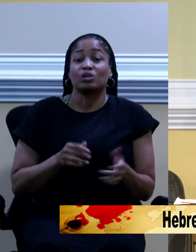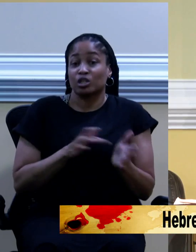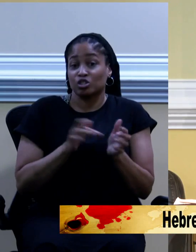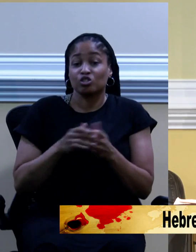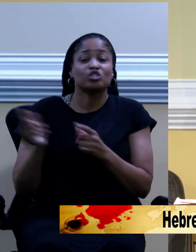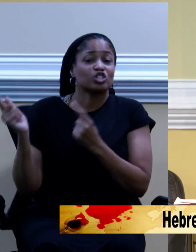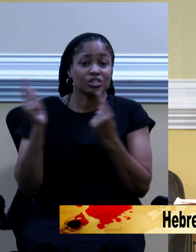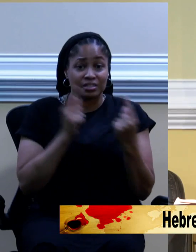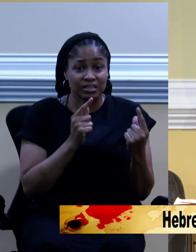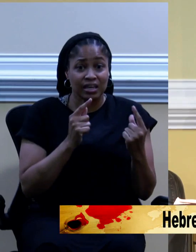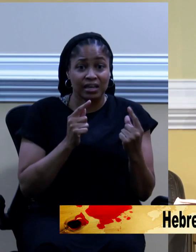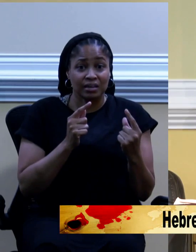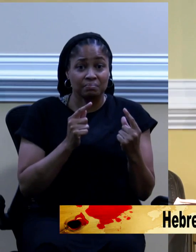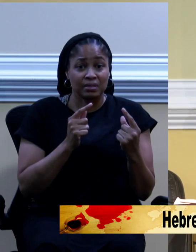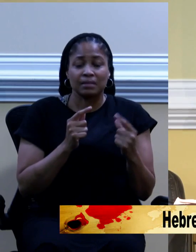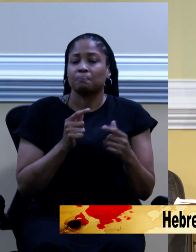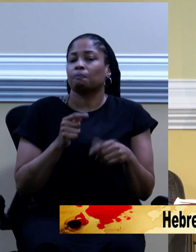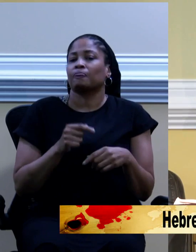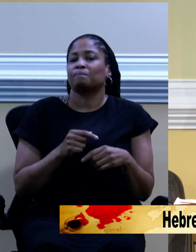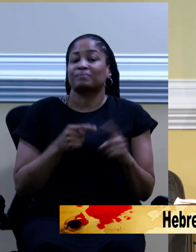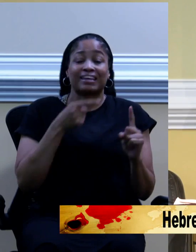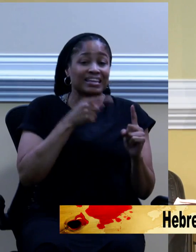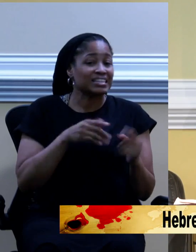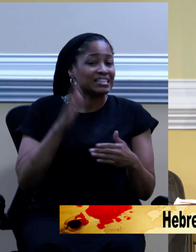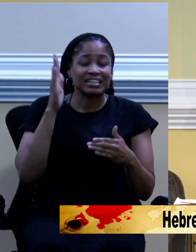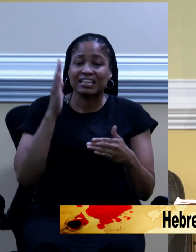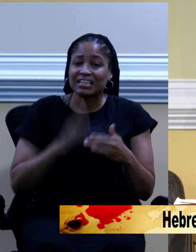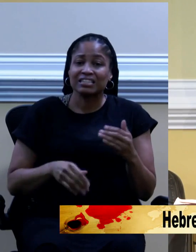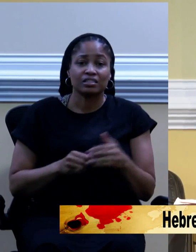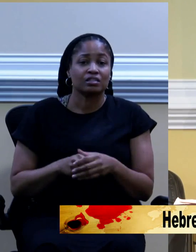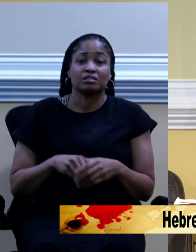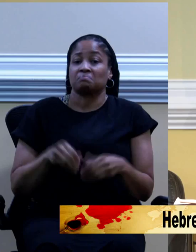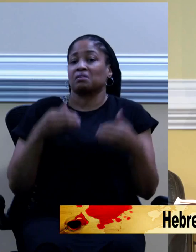the fringes under the new covenant. Yes, sir.